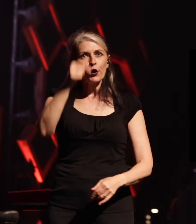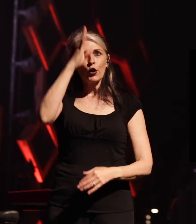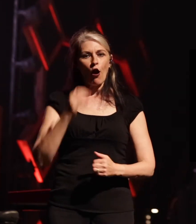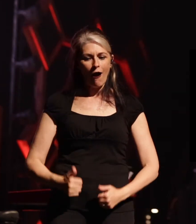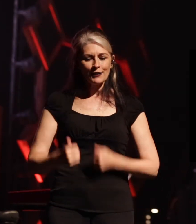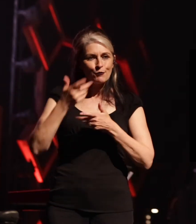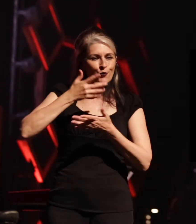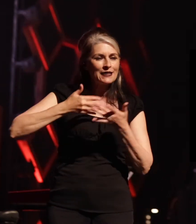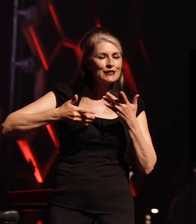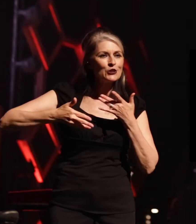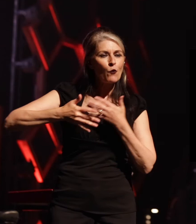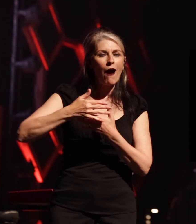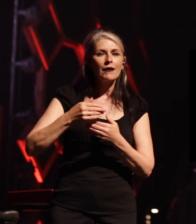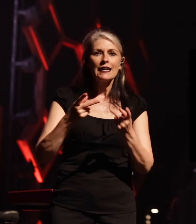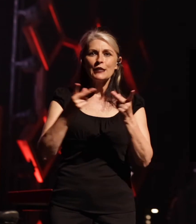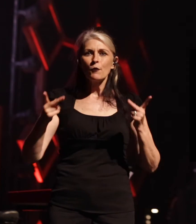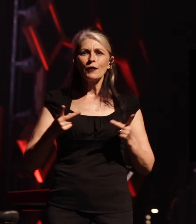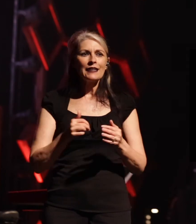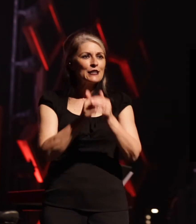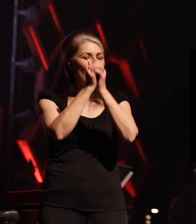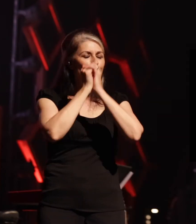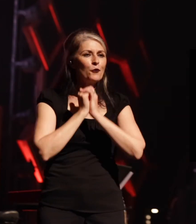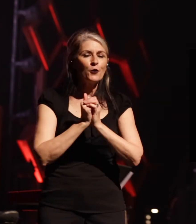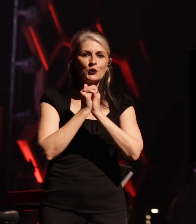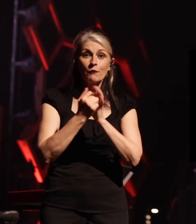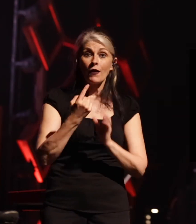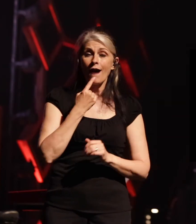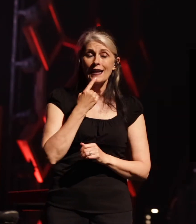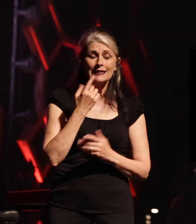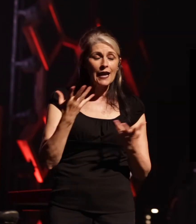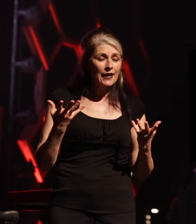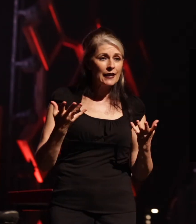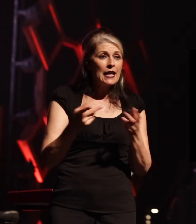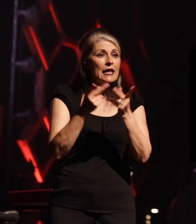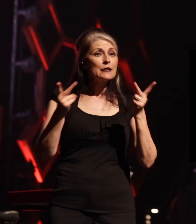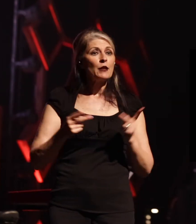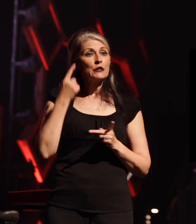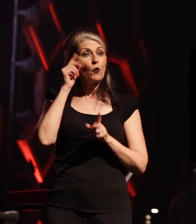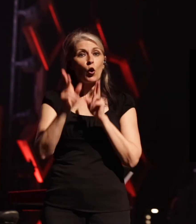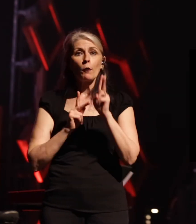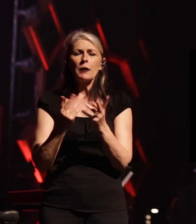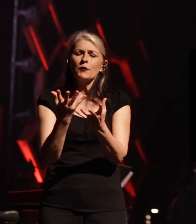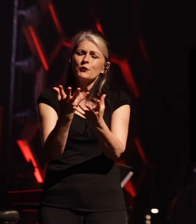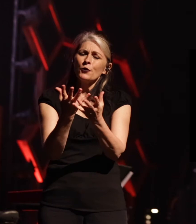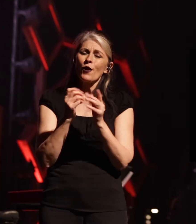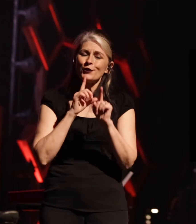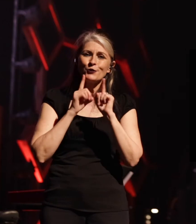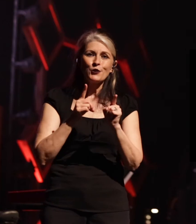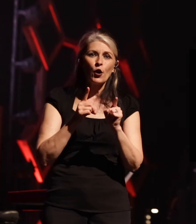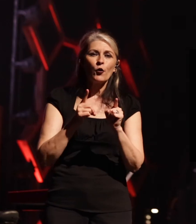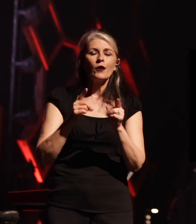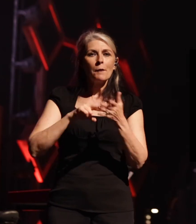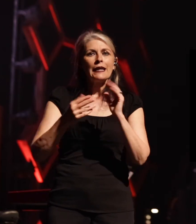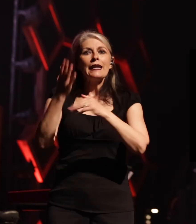was a place of worship. And like I said, it was a place for people to long to go to, heaven that is, to be with